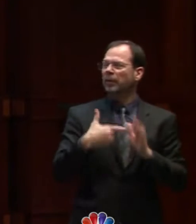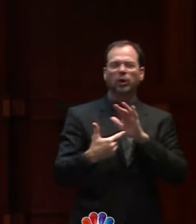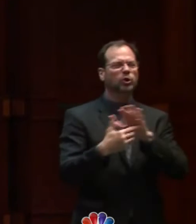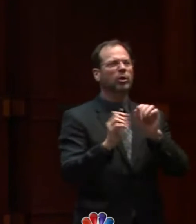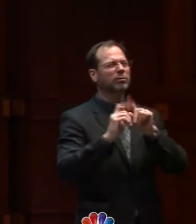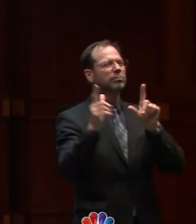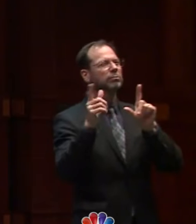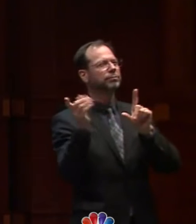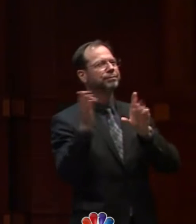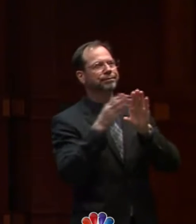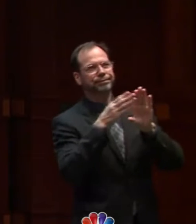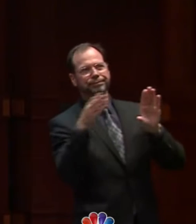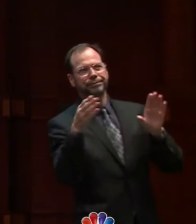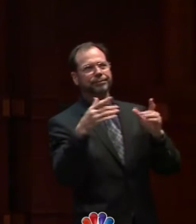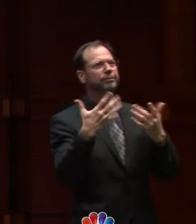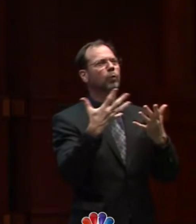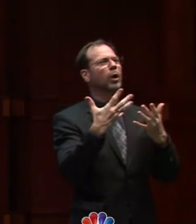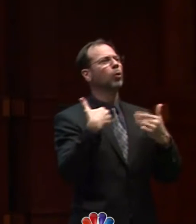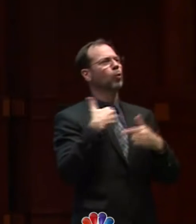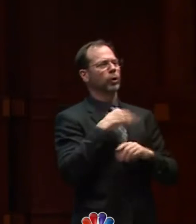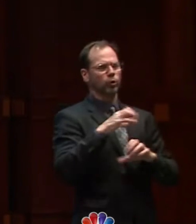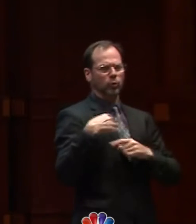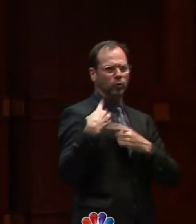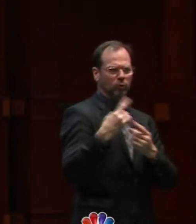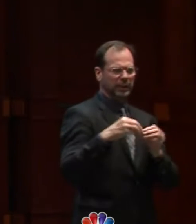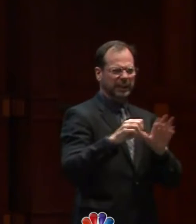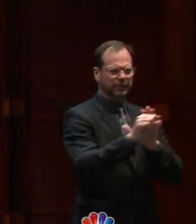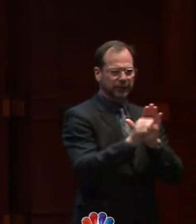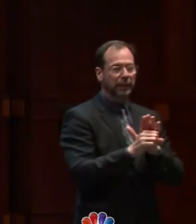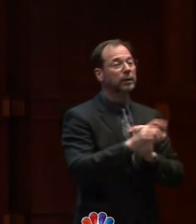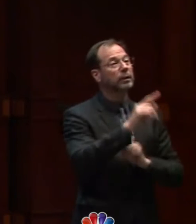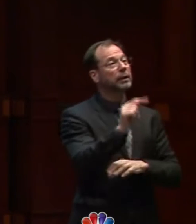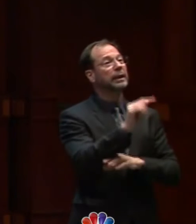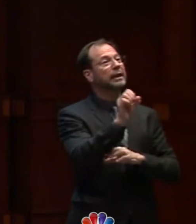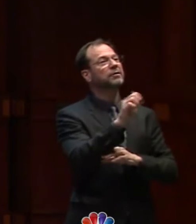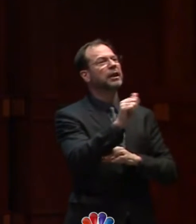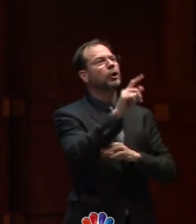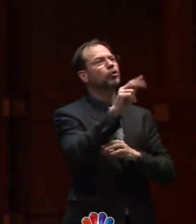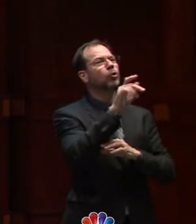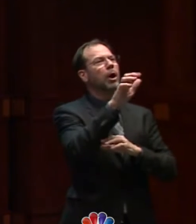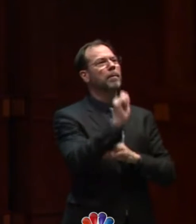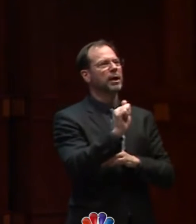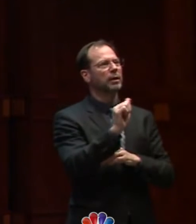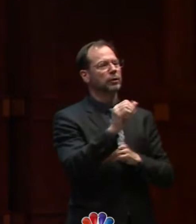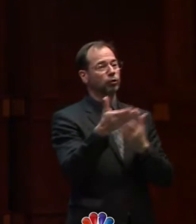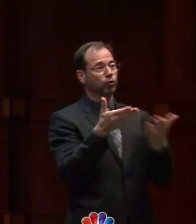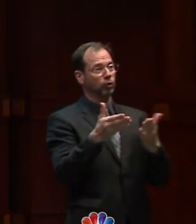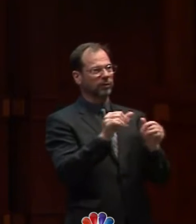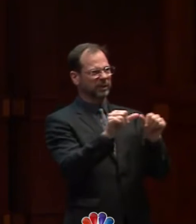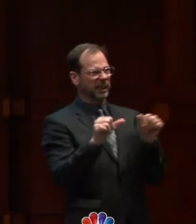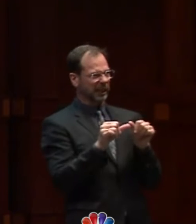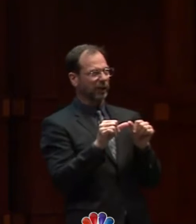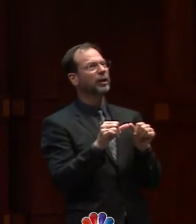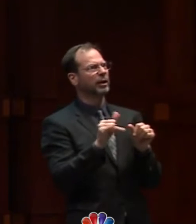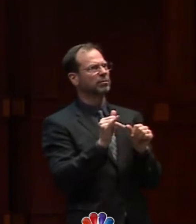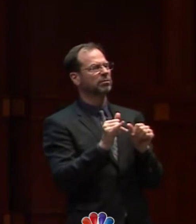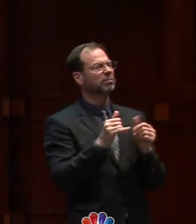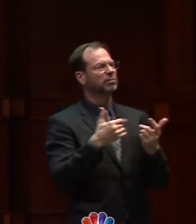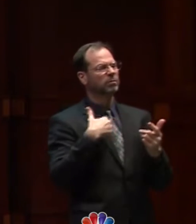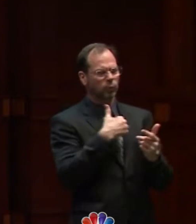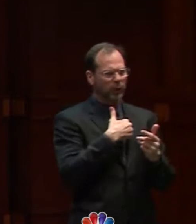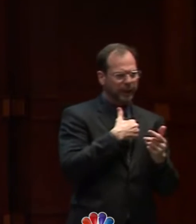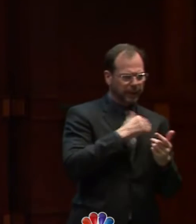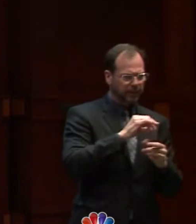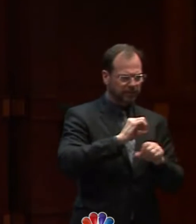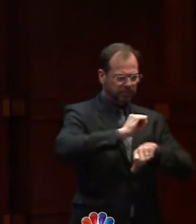governor showed in terms of the whole statewide effort. These TSAs are trauma service areas, and we operationalize the